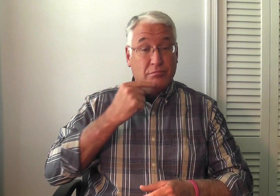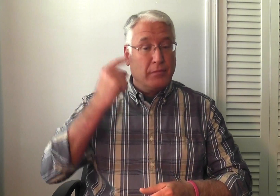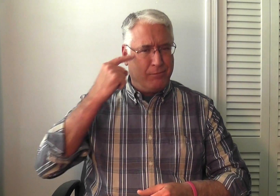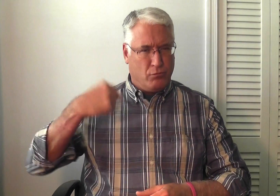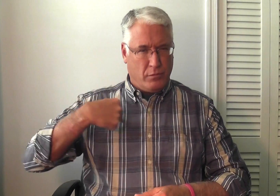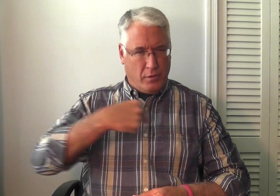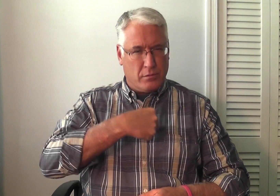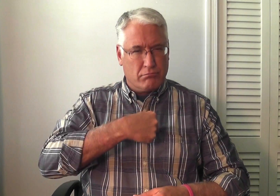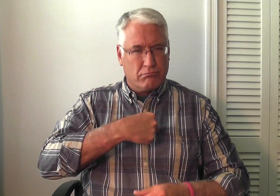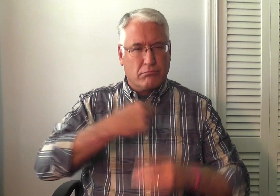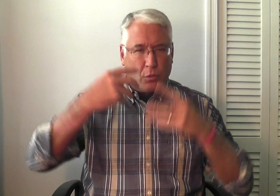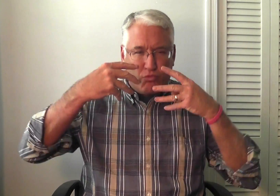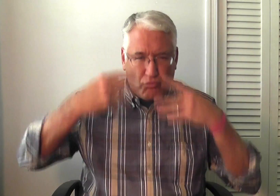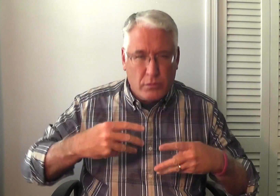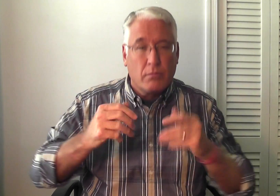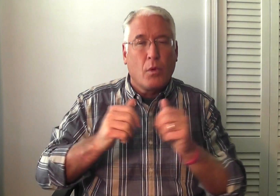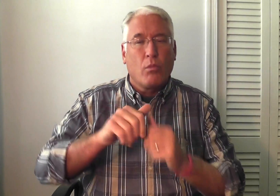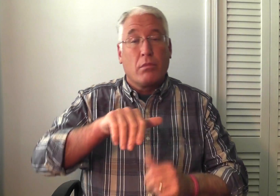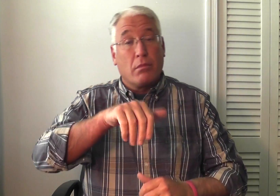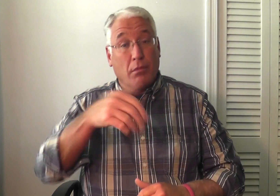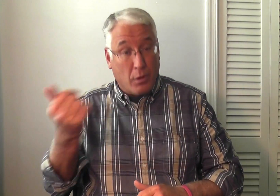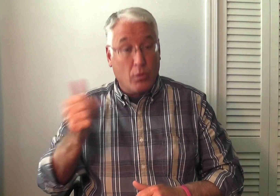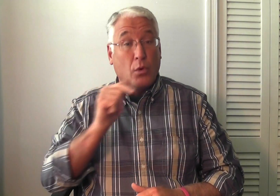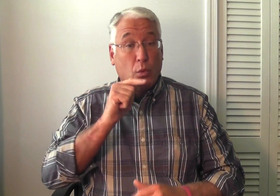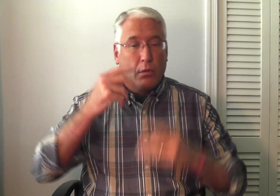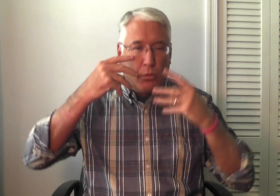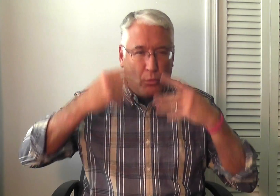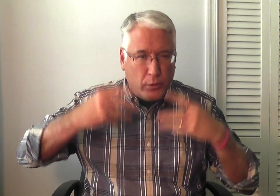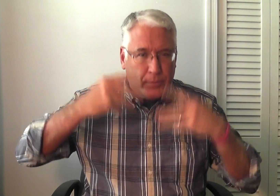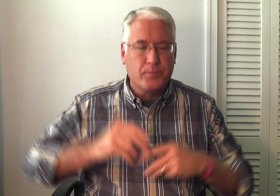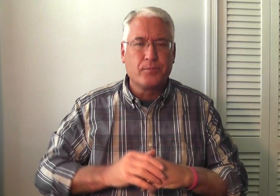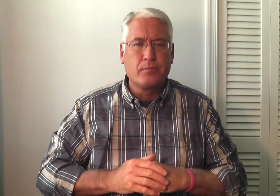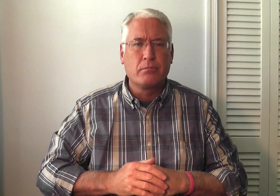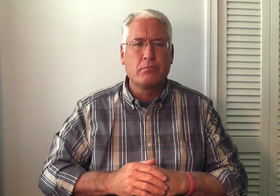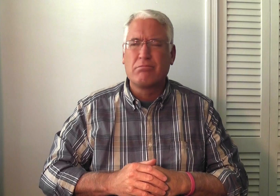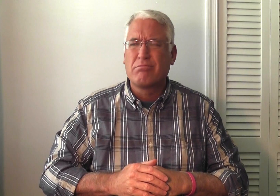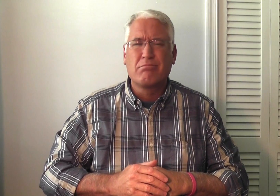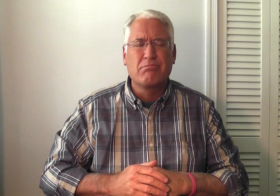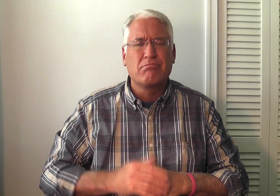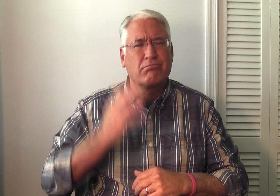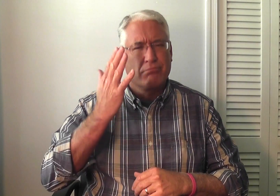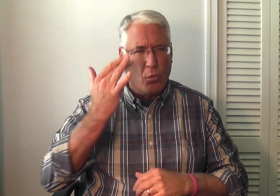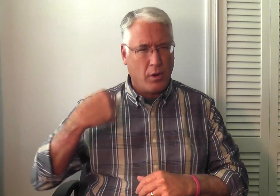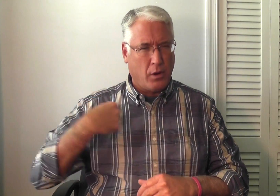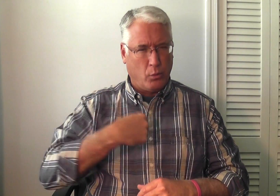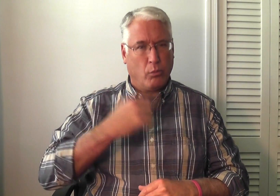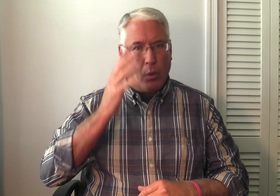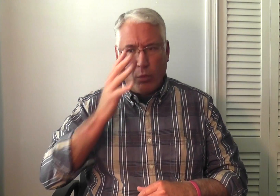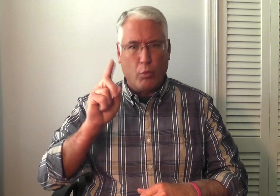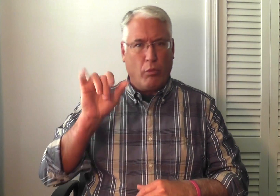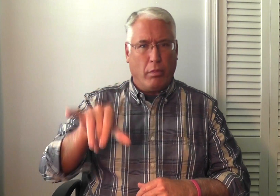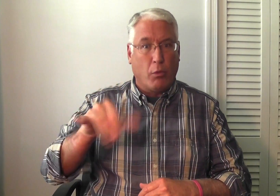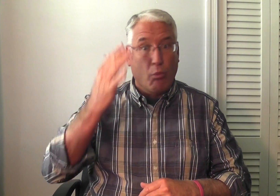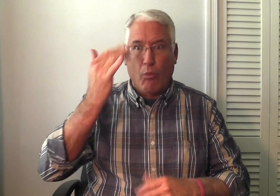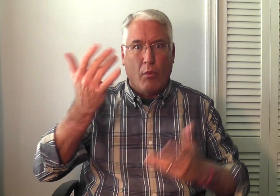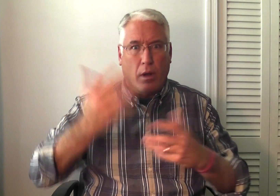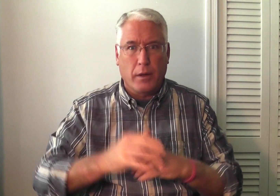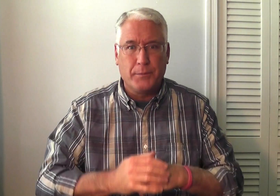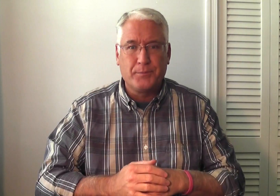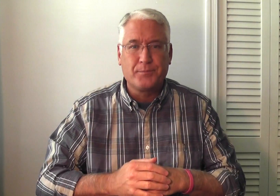That verse, it tells us to weep with others who weep in the second part. Well, why would we do that?